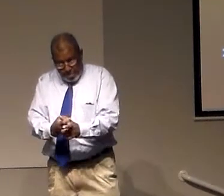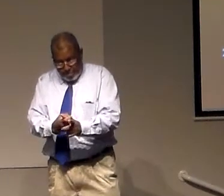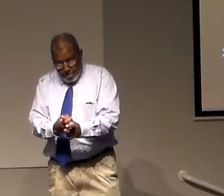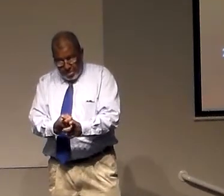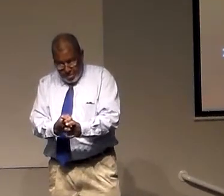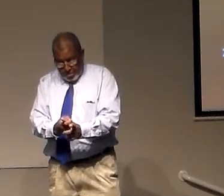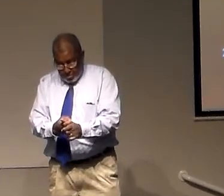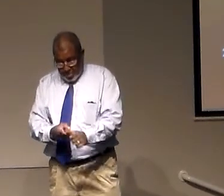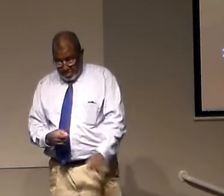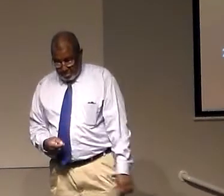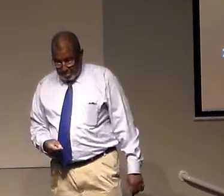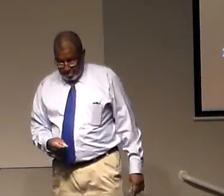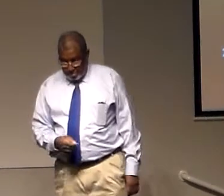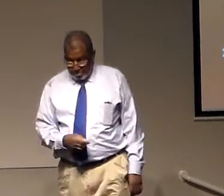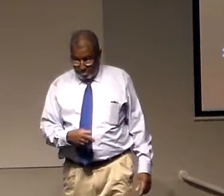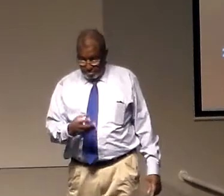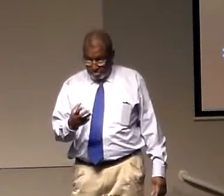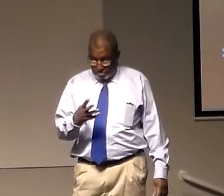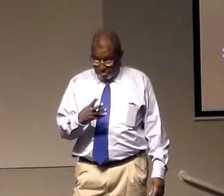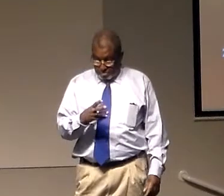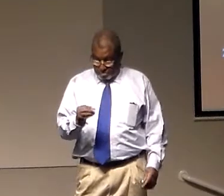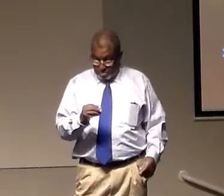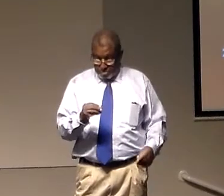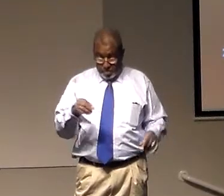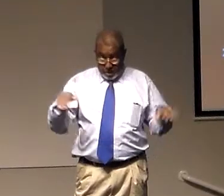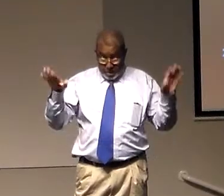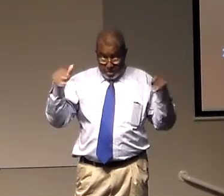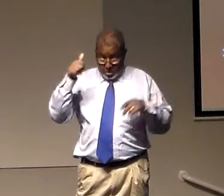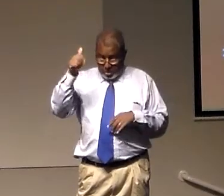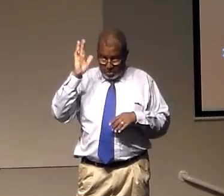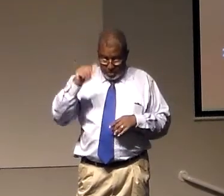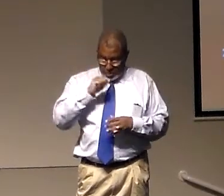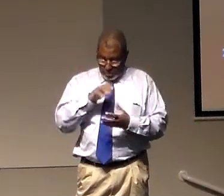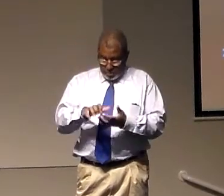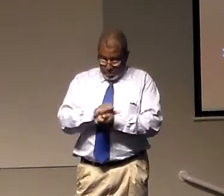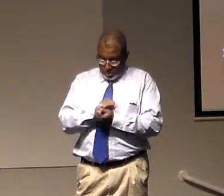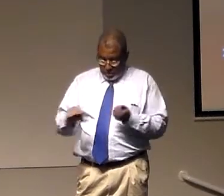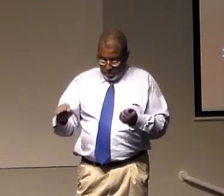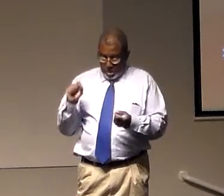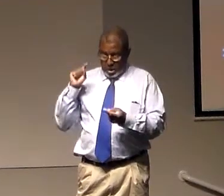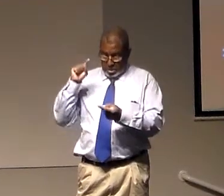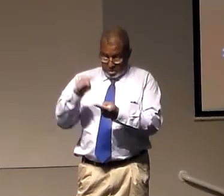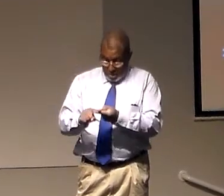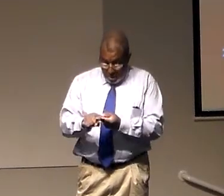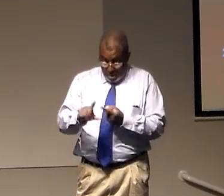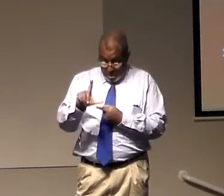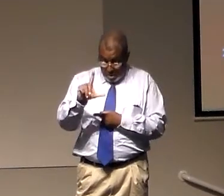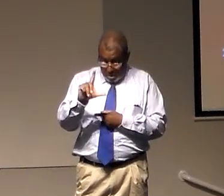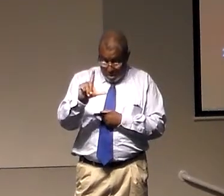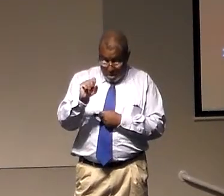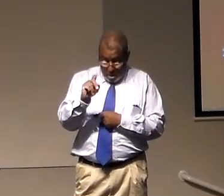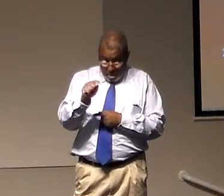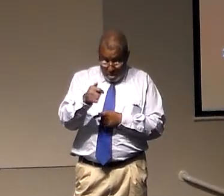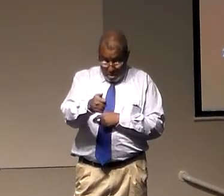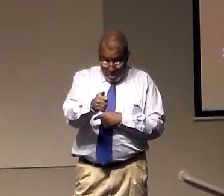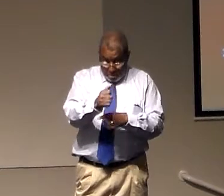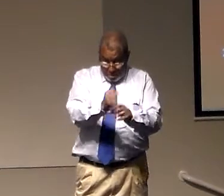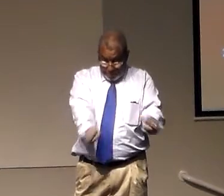To run there quickly. I cannot destroy Sodom until you are safely in that town.